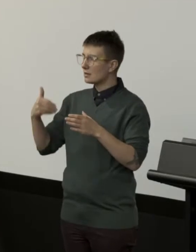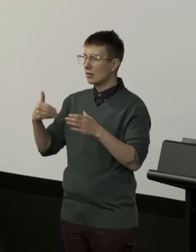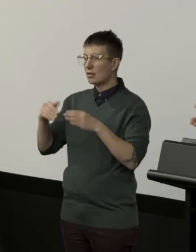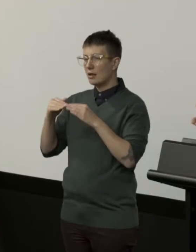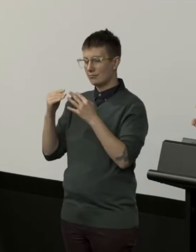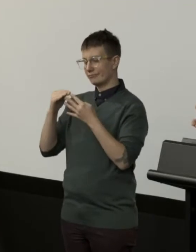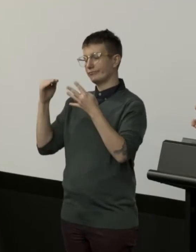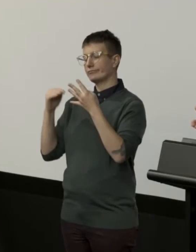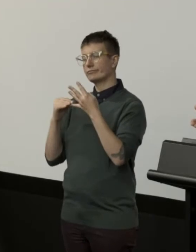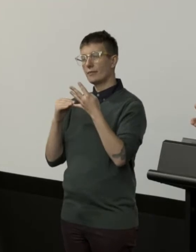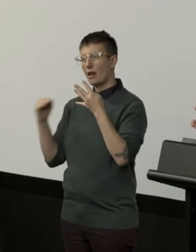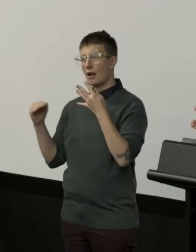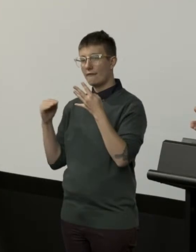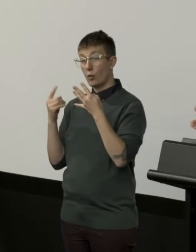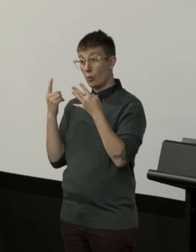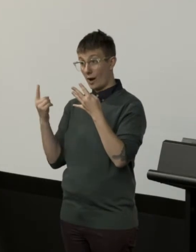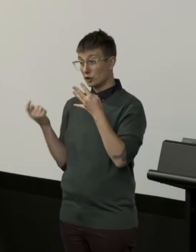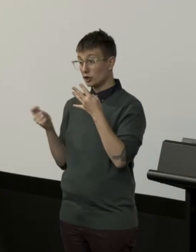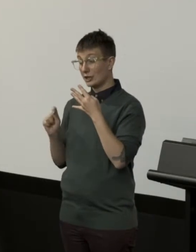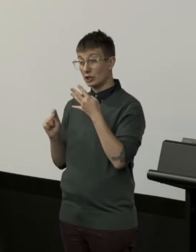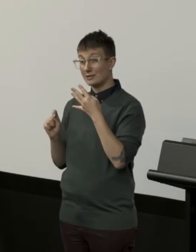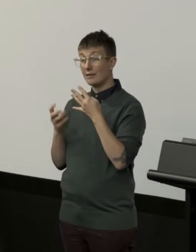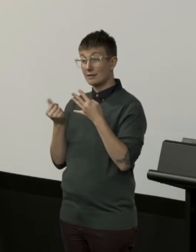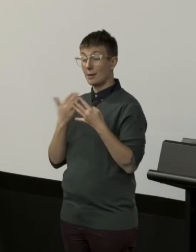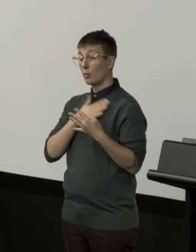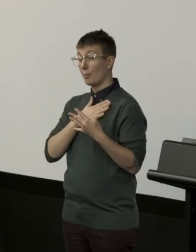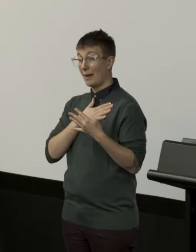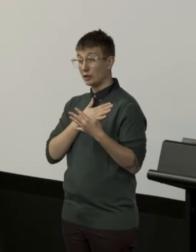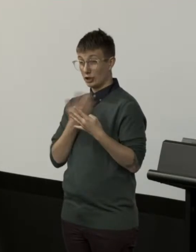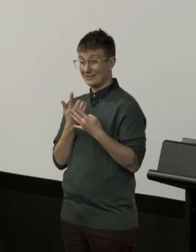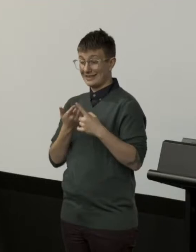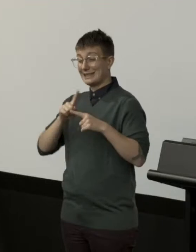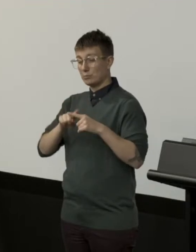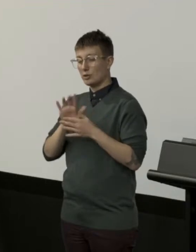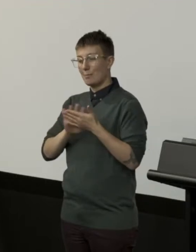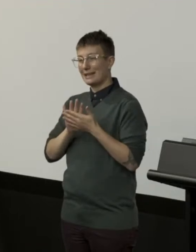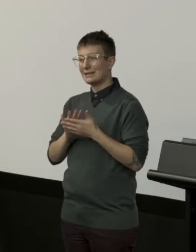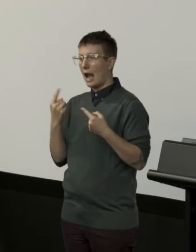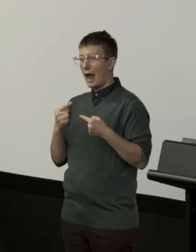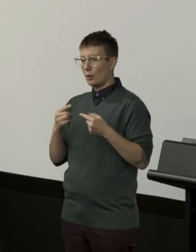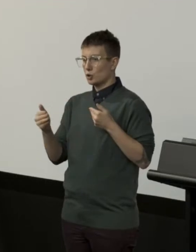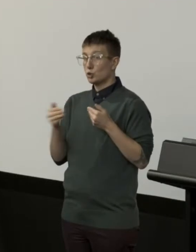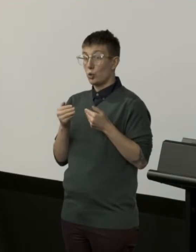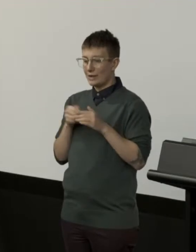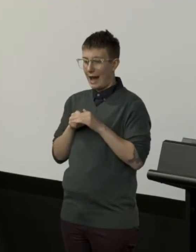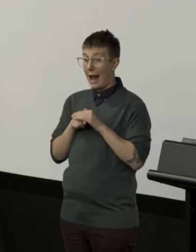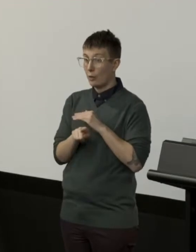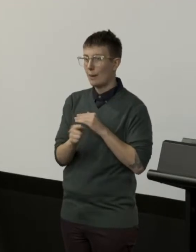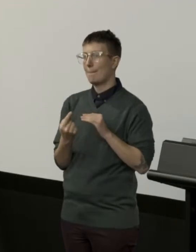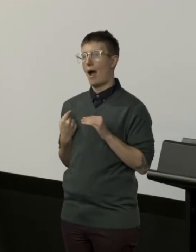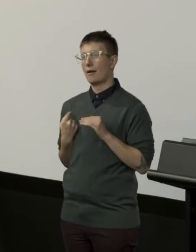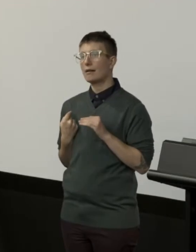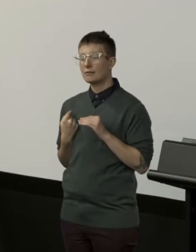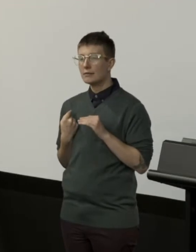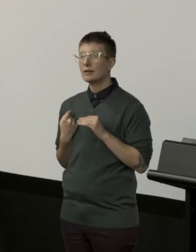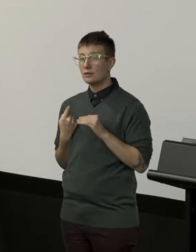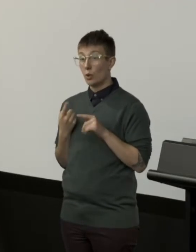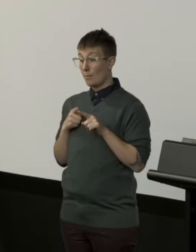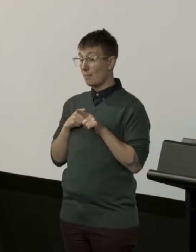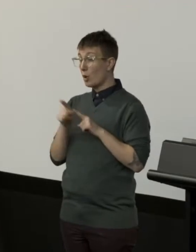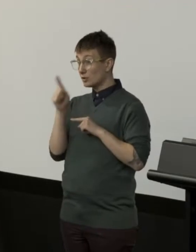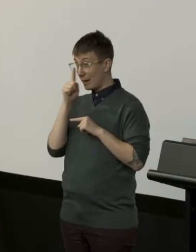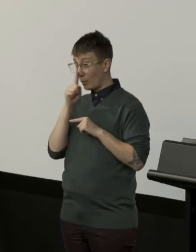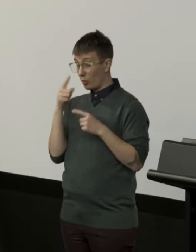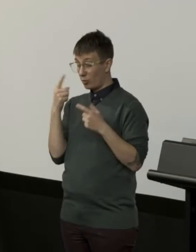for leave to go out for a short period and then back into the facility, rather than, so the minority of people are getting leave to